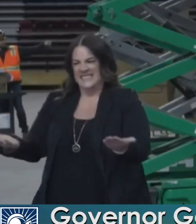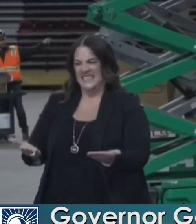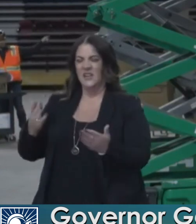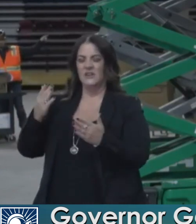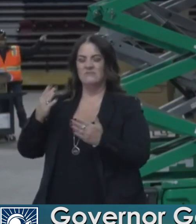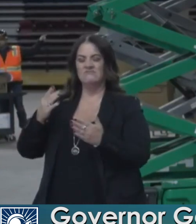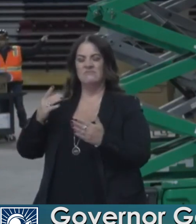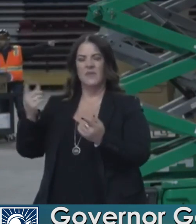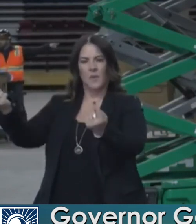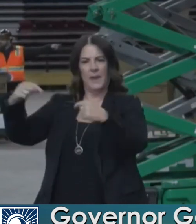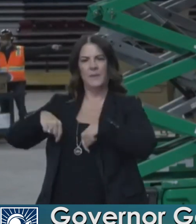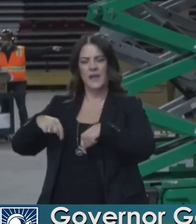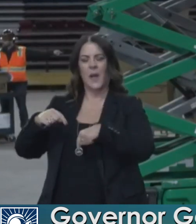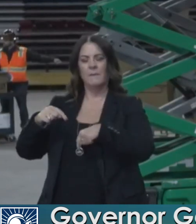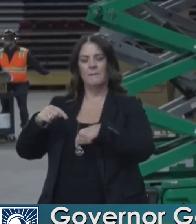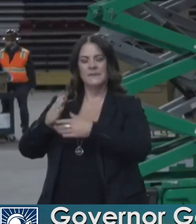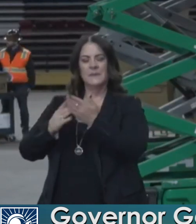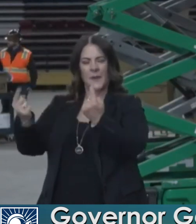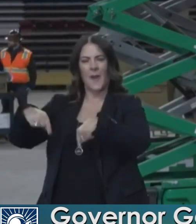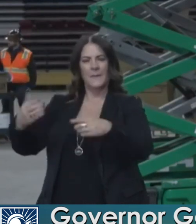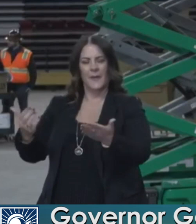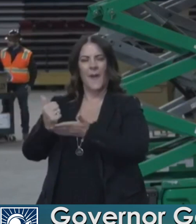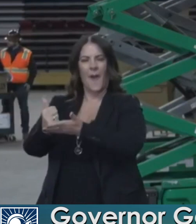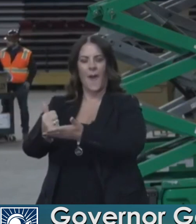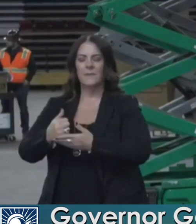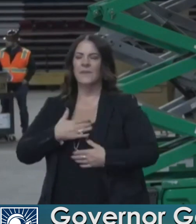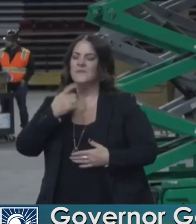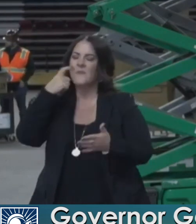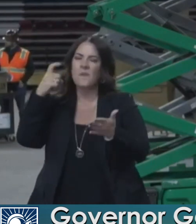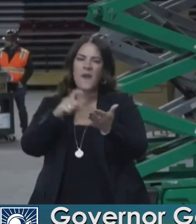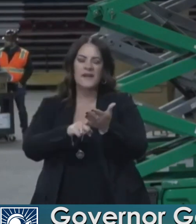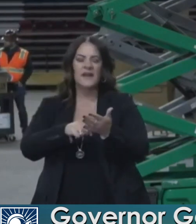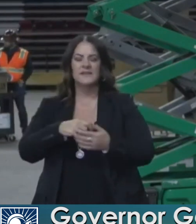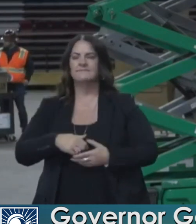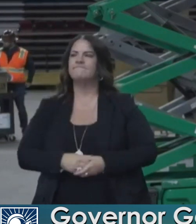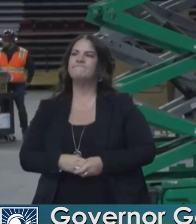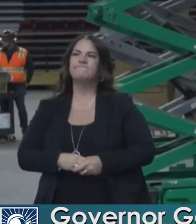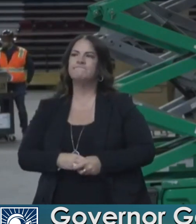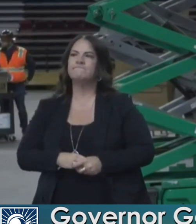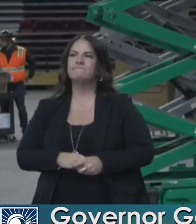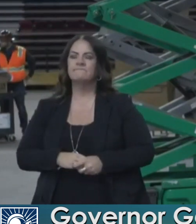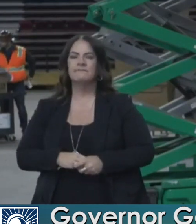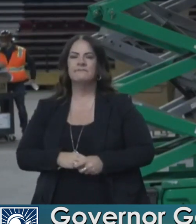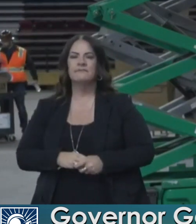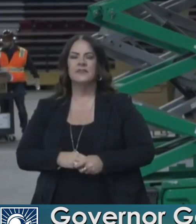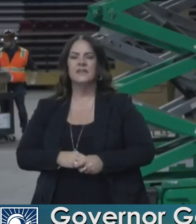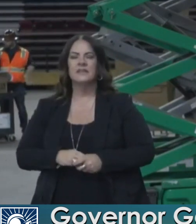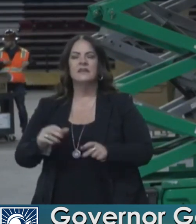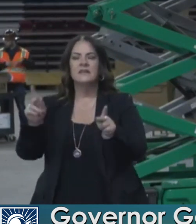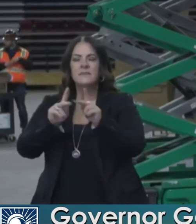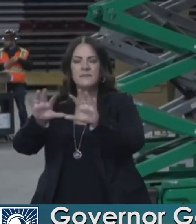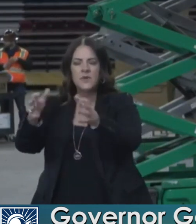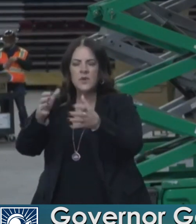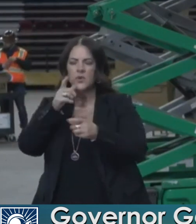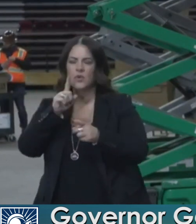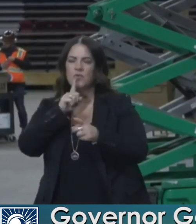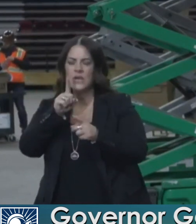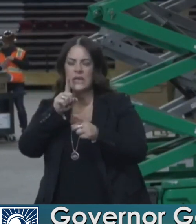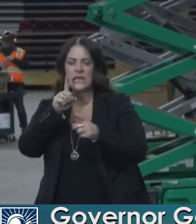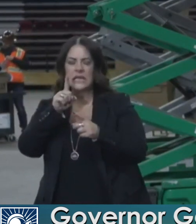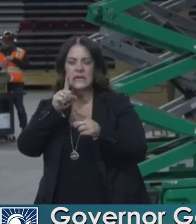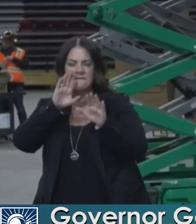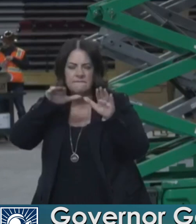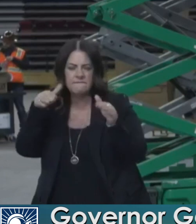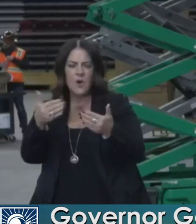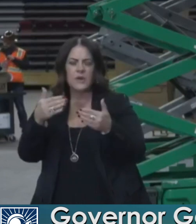site. And by the way, I recognize for those that are focusing with real acuity, detailed attention on